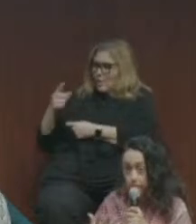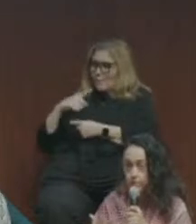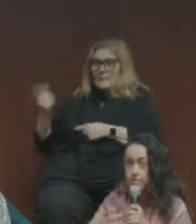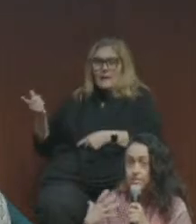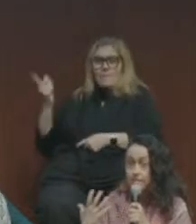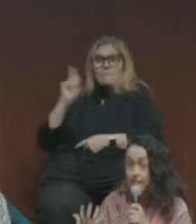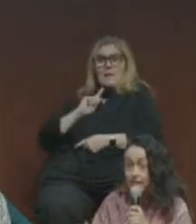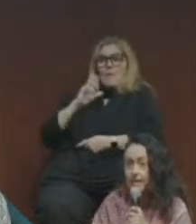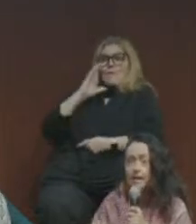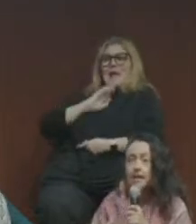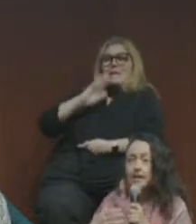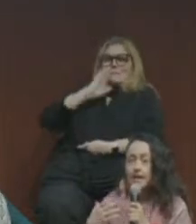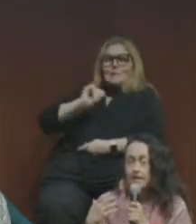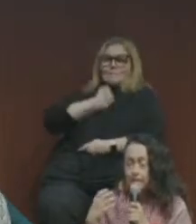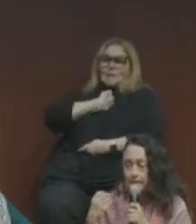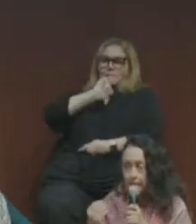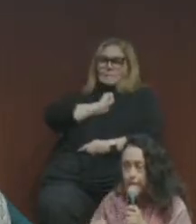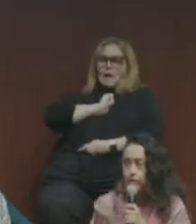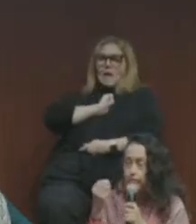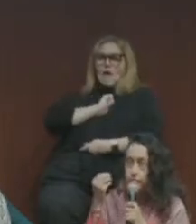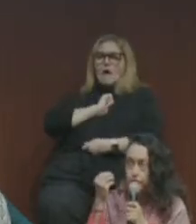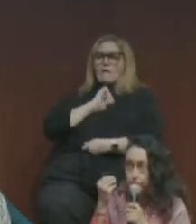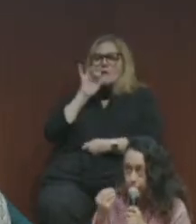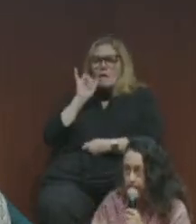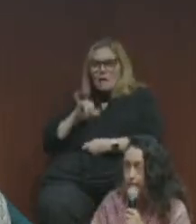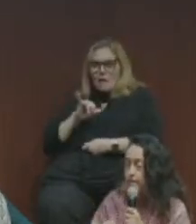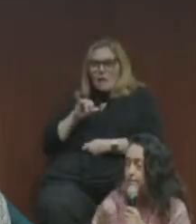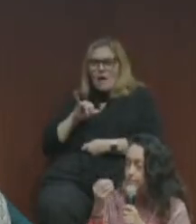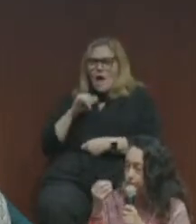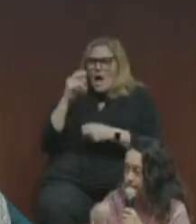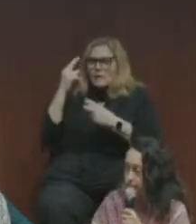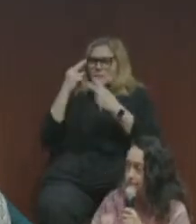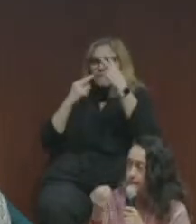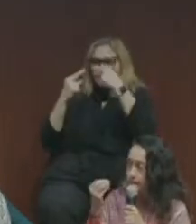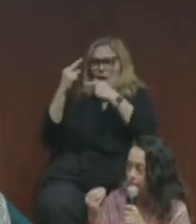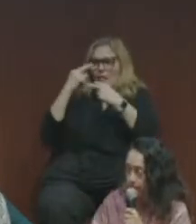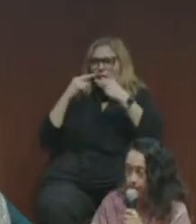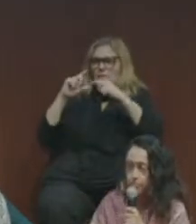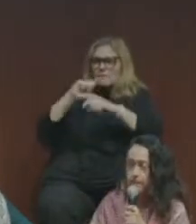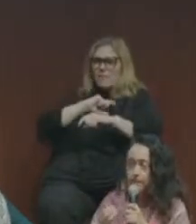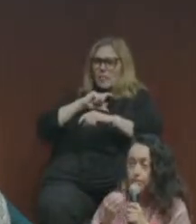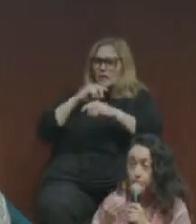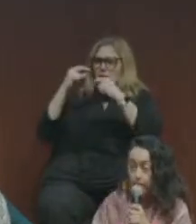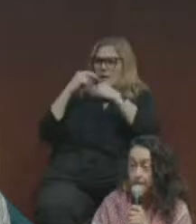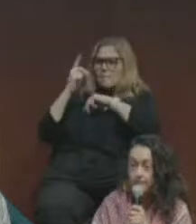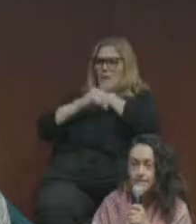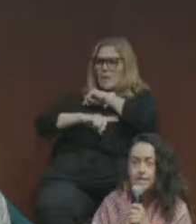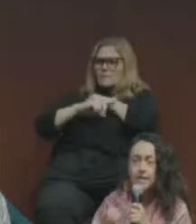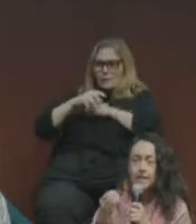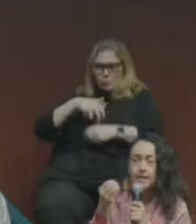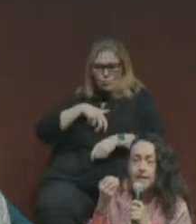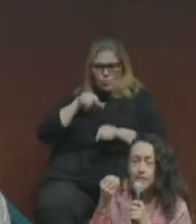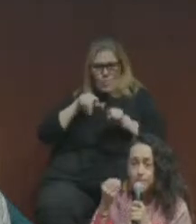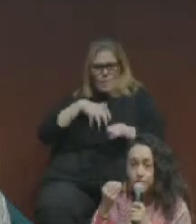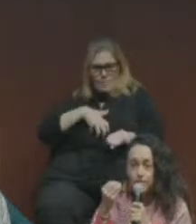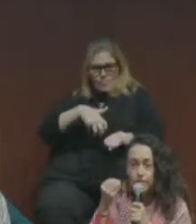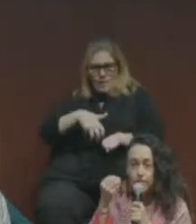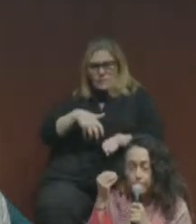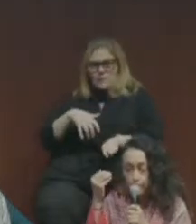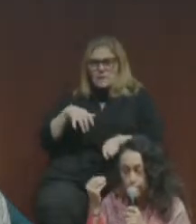went through it, to see the level of surveillance, policing, and punishment in your pregnancy,